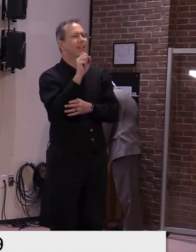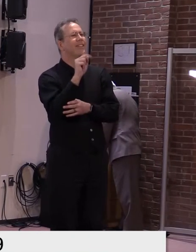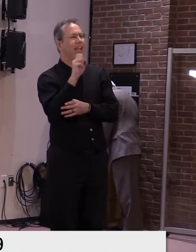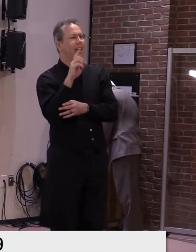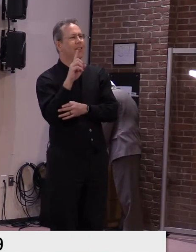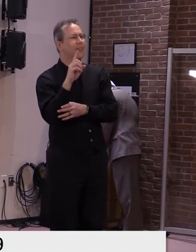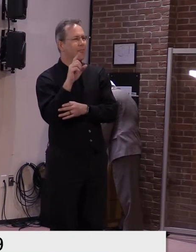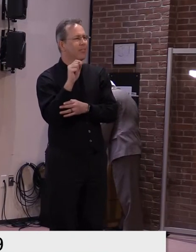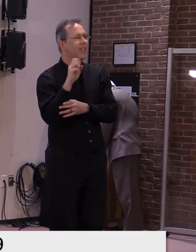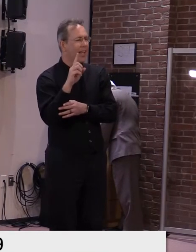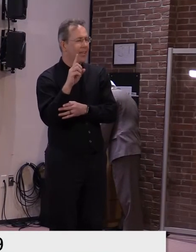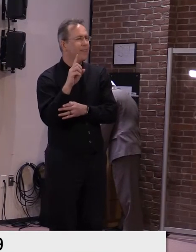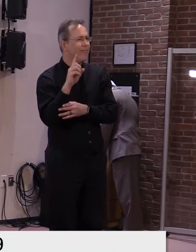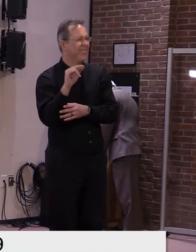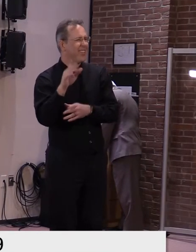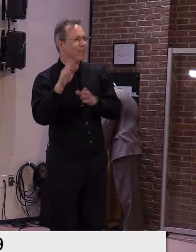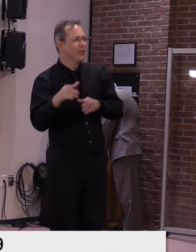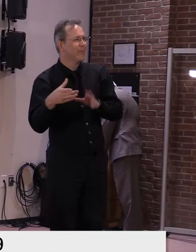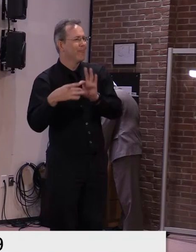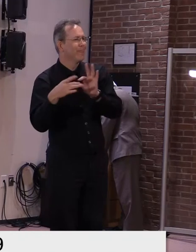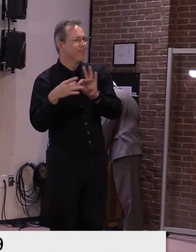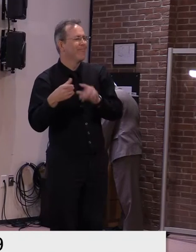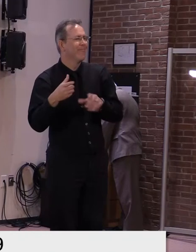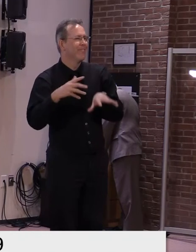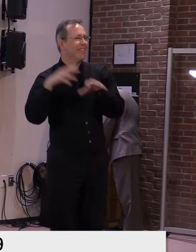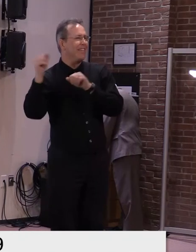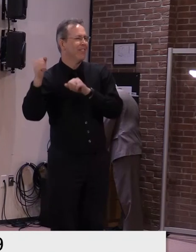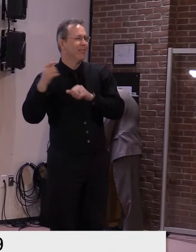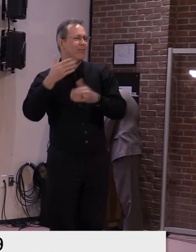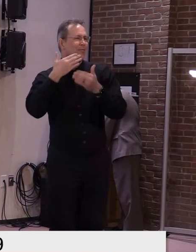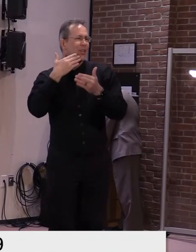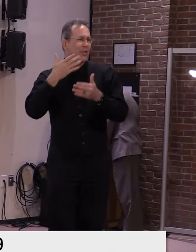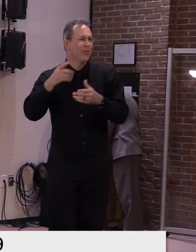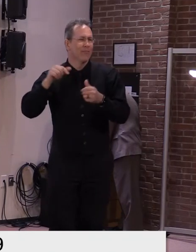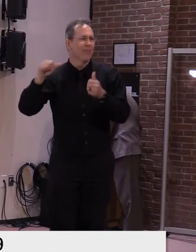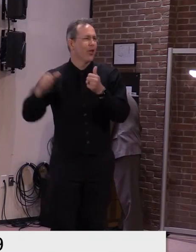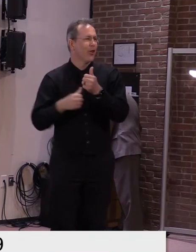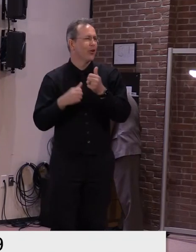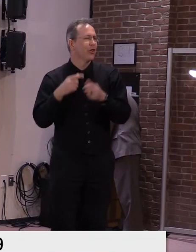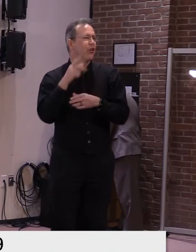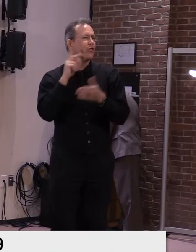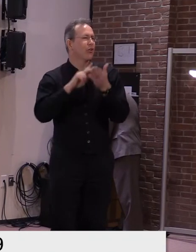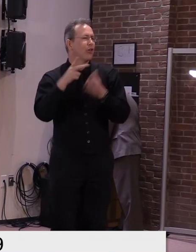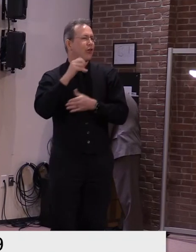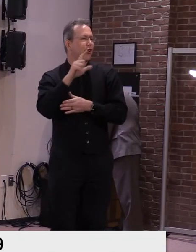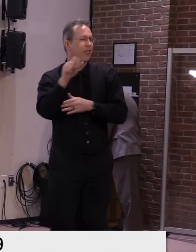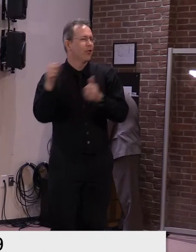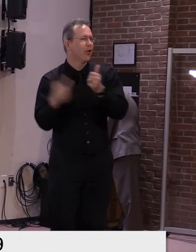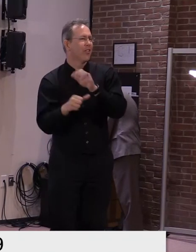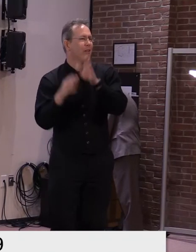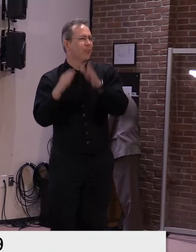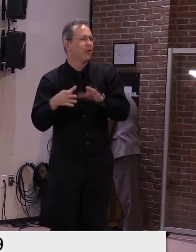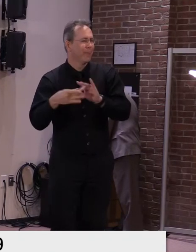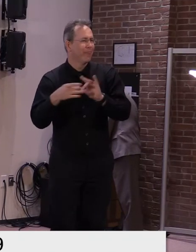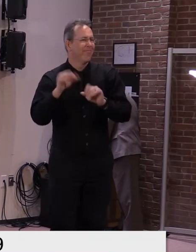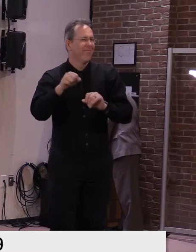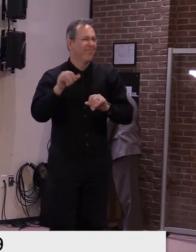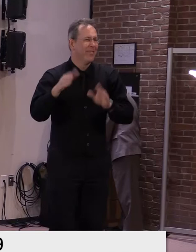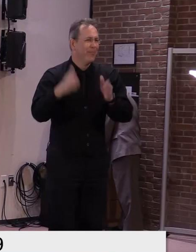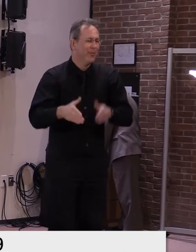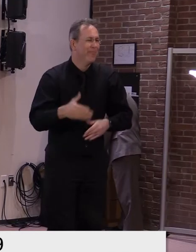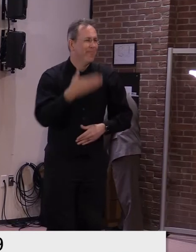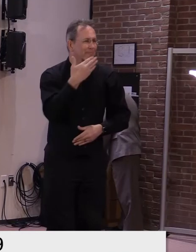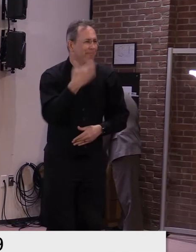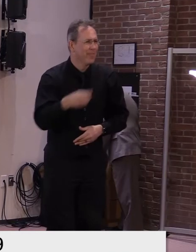now as Deputy Secretary of the Agency of Commerce and Community Development, very knowledgeable, and